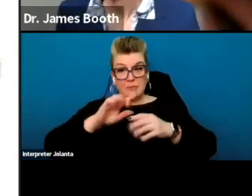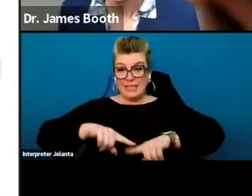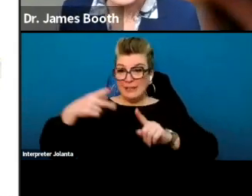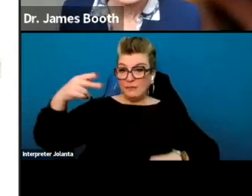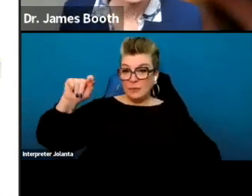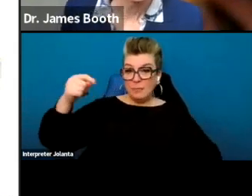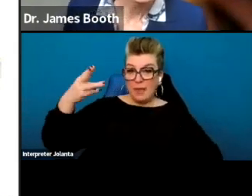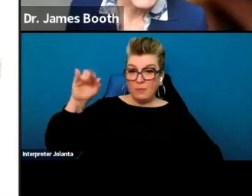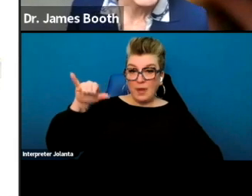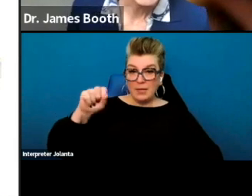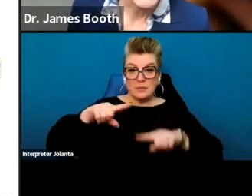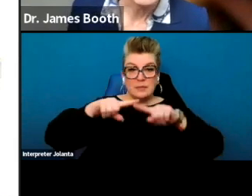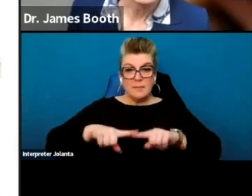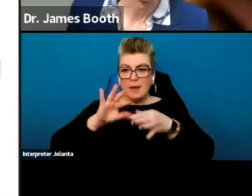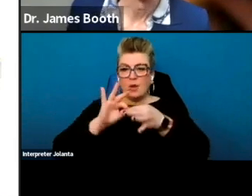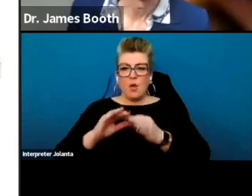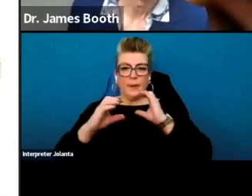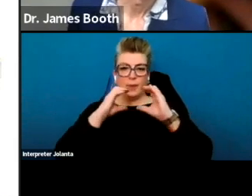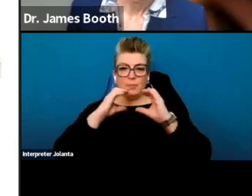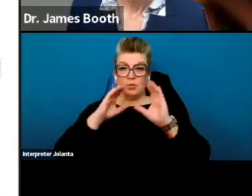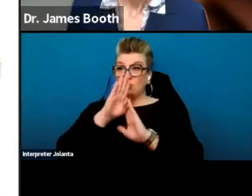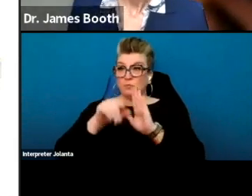upon communication background.